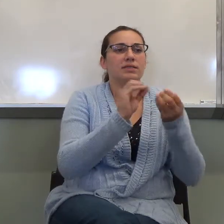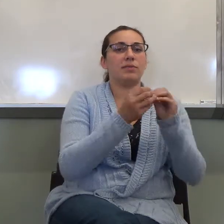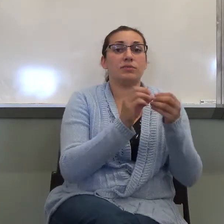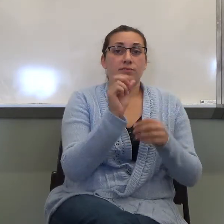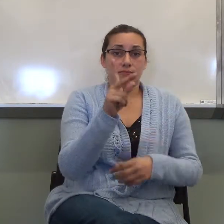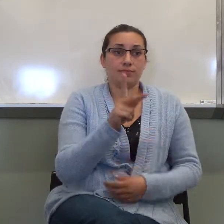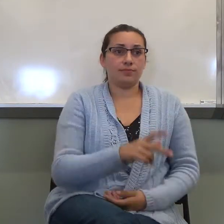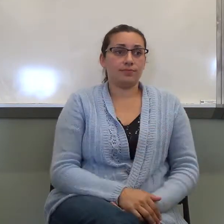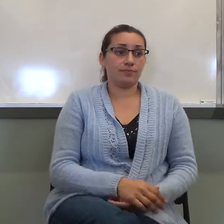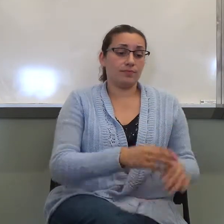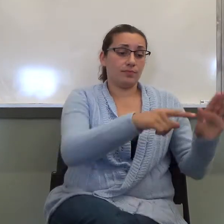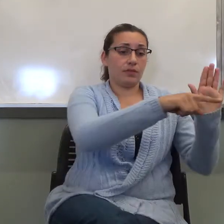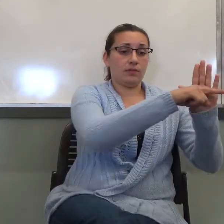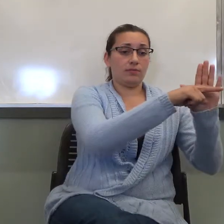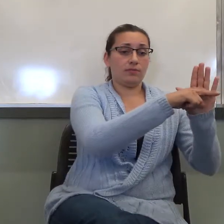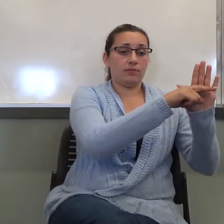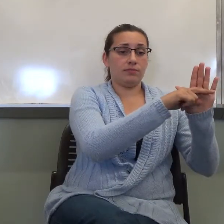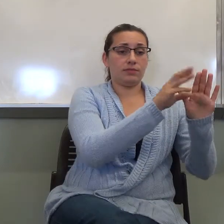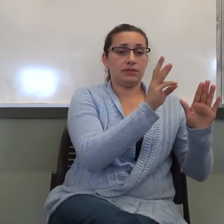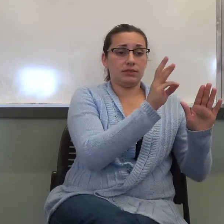Minus 6 plus 24.